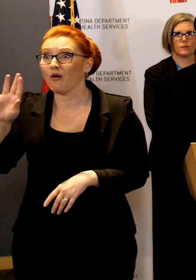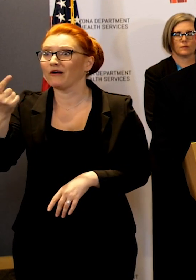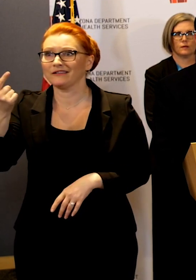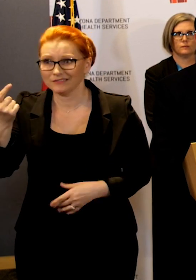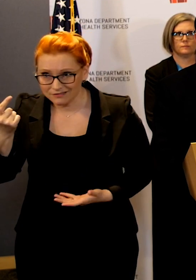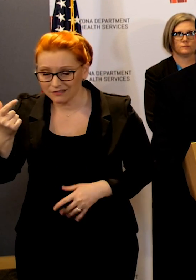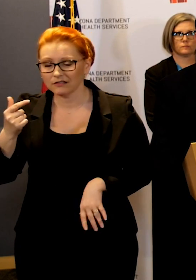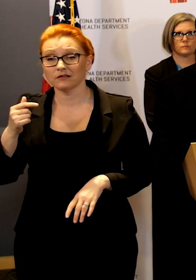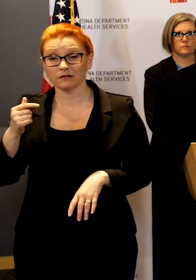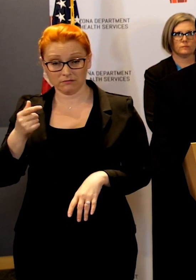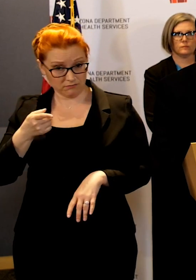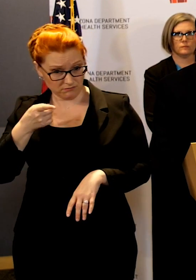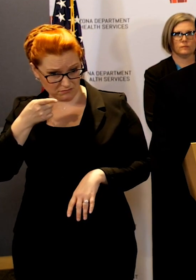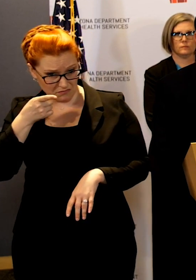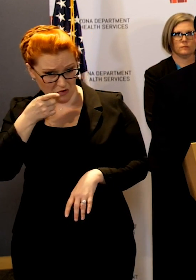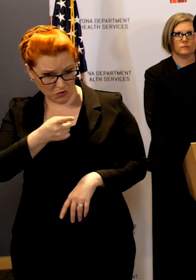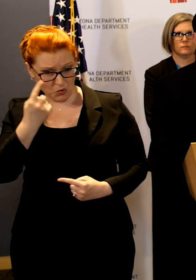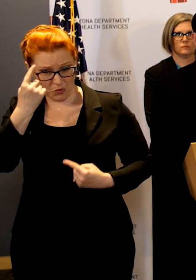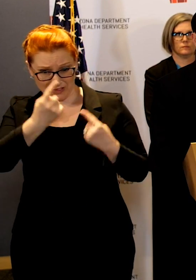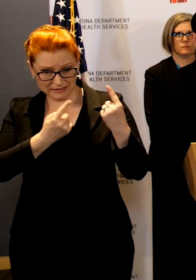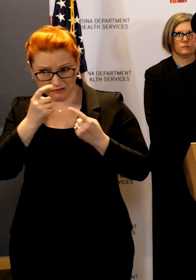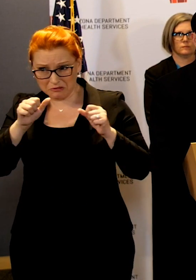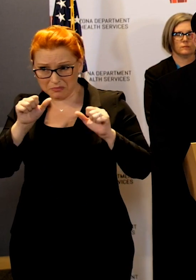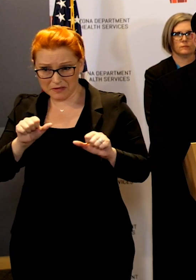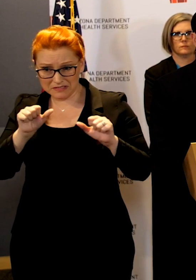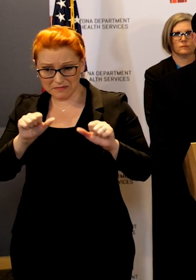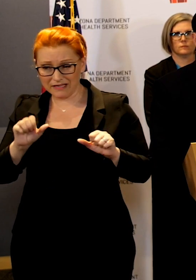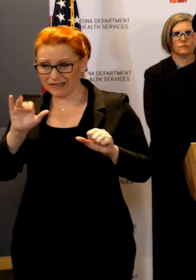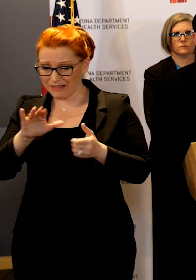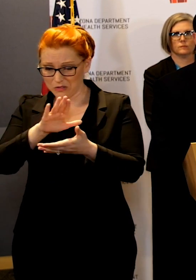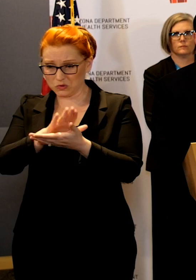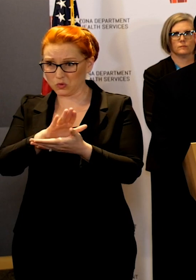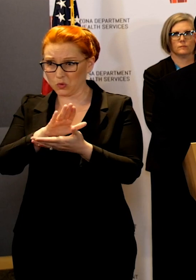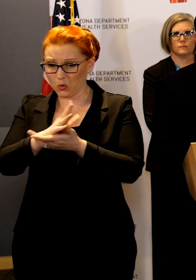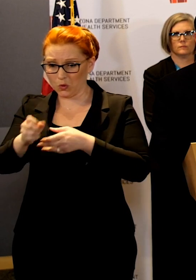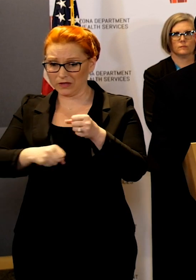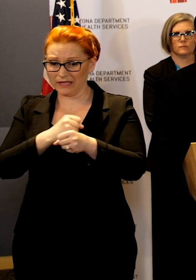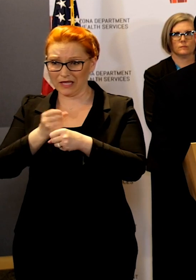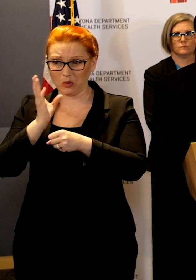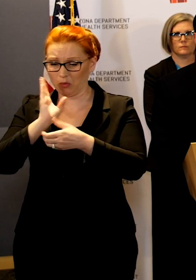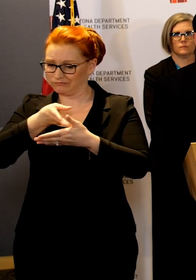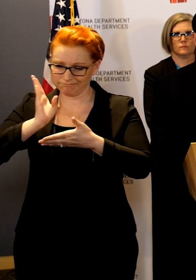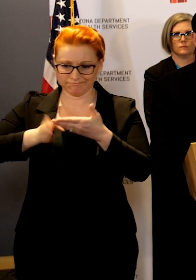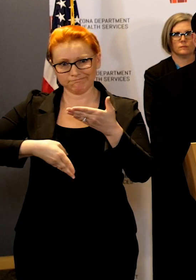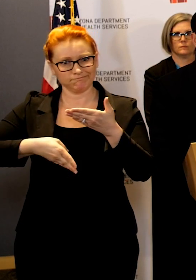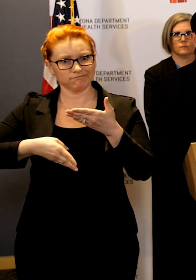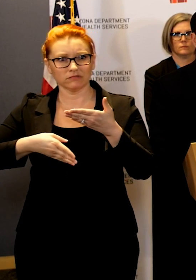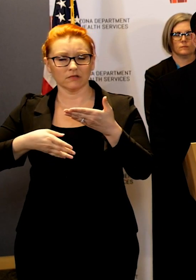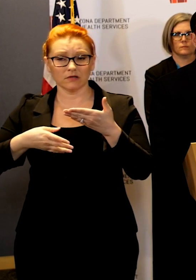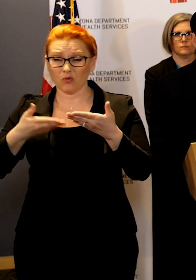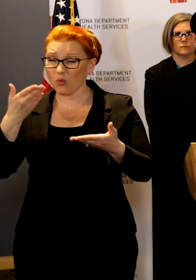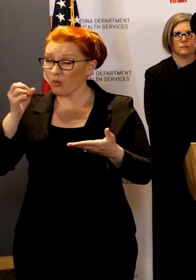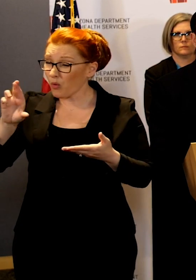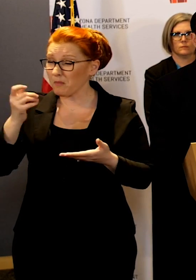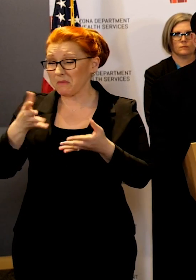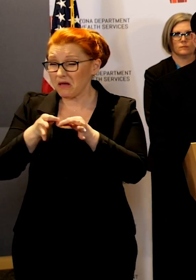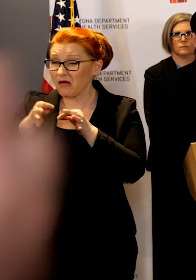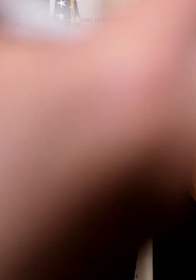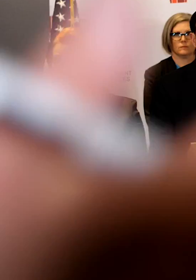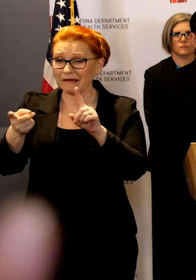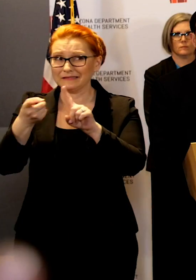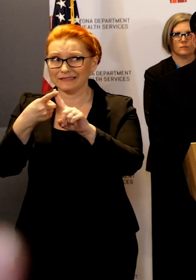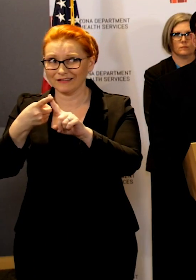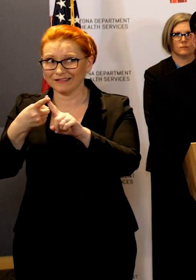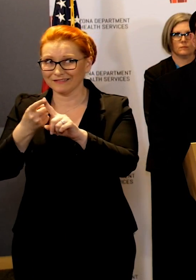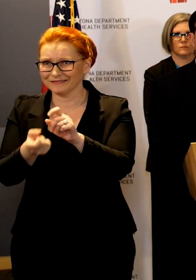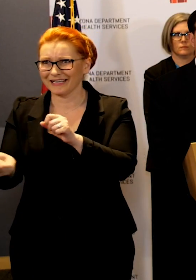So are you now considering the possibility that the school year might not end until technically the start